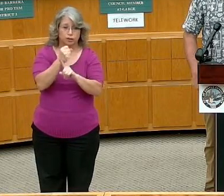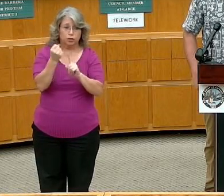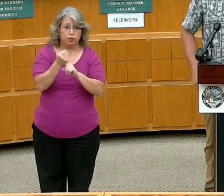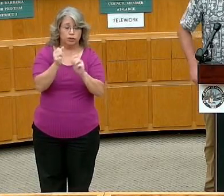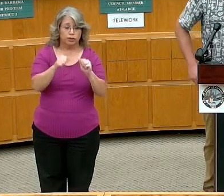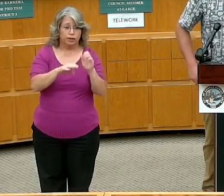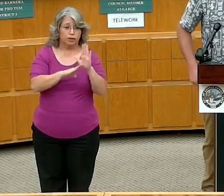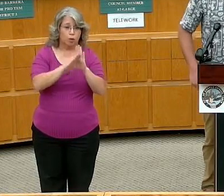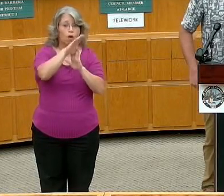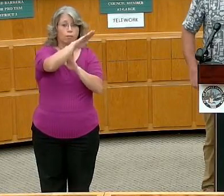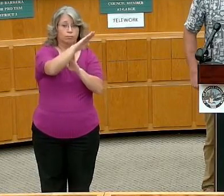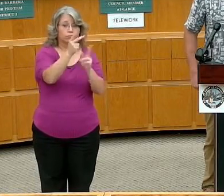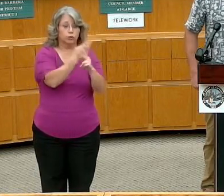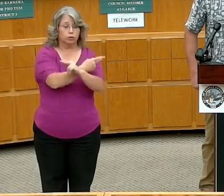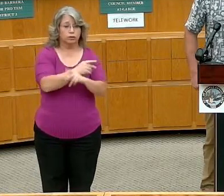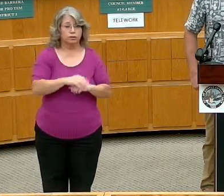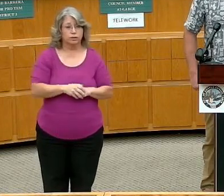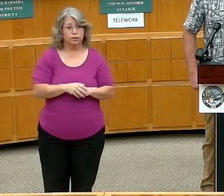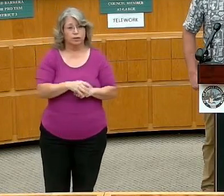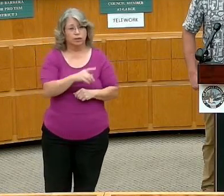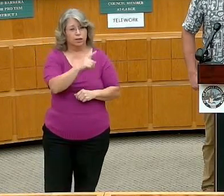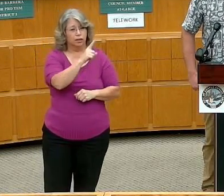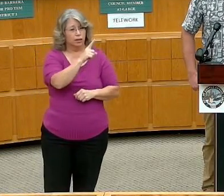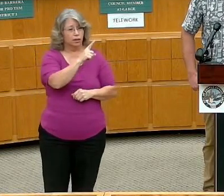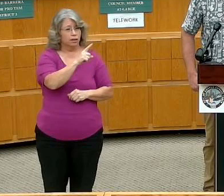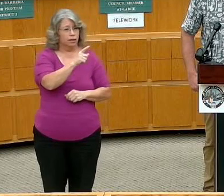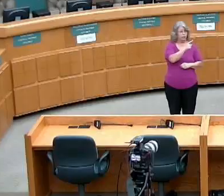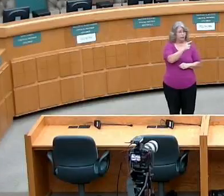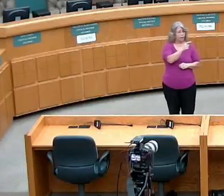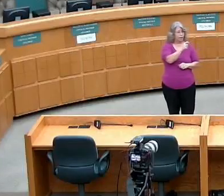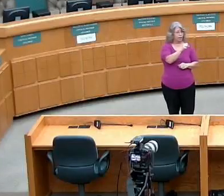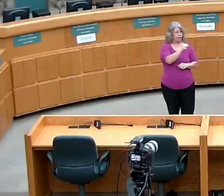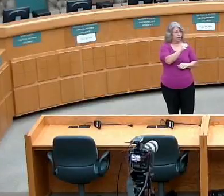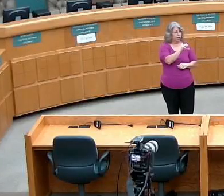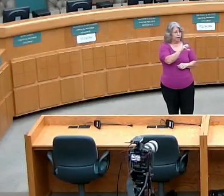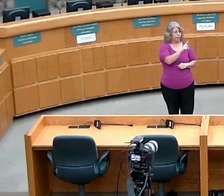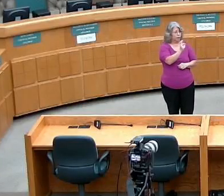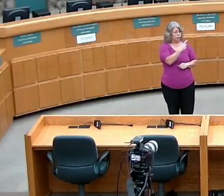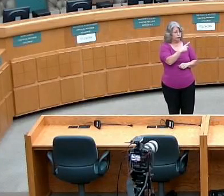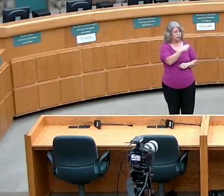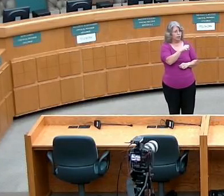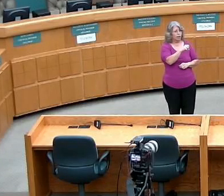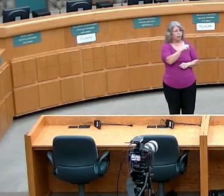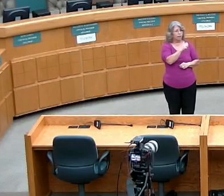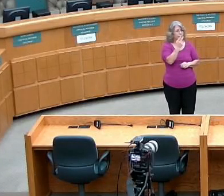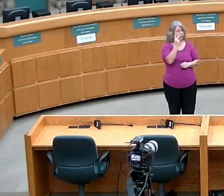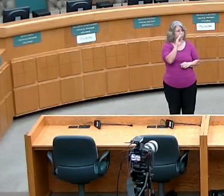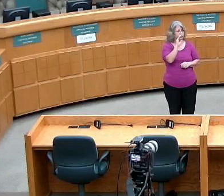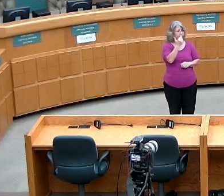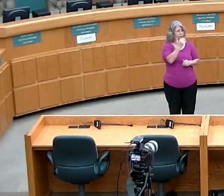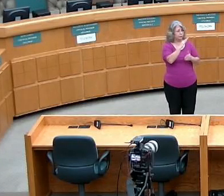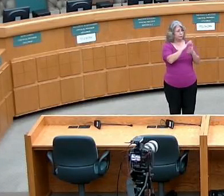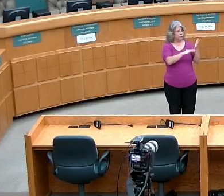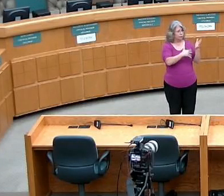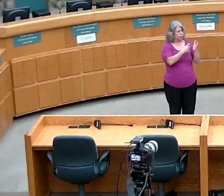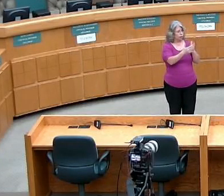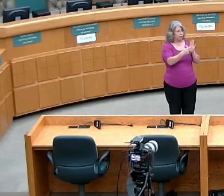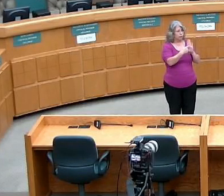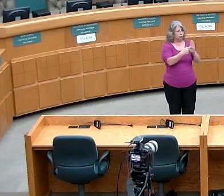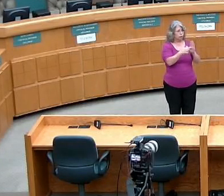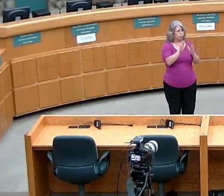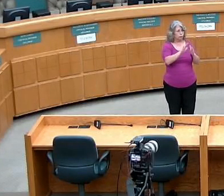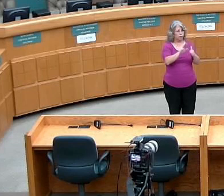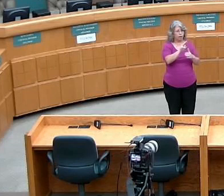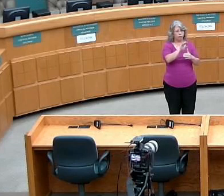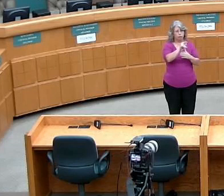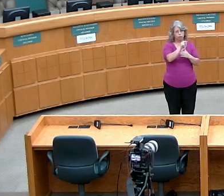Yep. It seemed like every graph was around June, July. We started seeing an uptick. Is with best practices, social distancing,